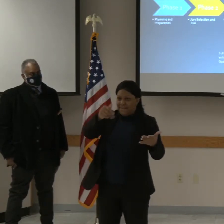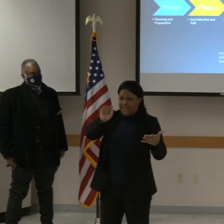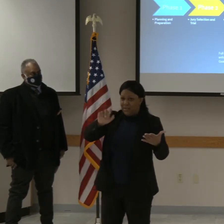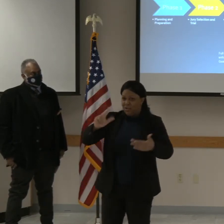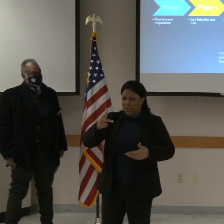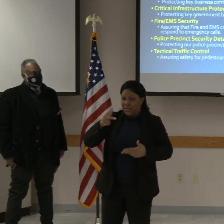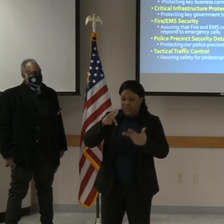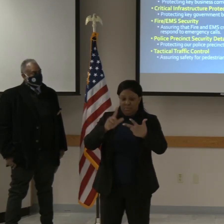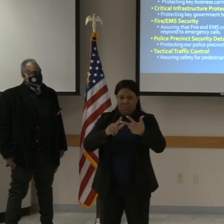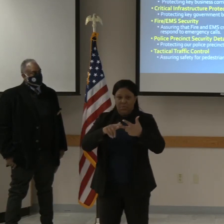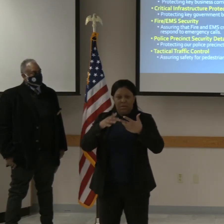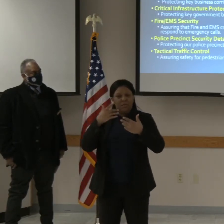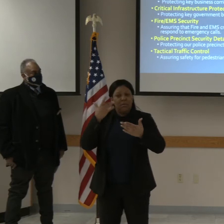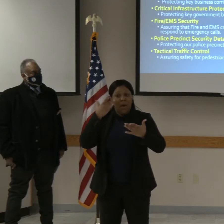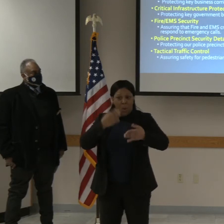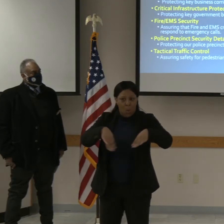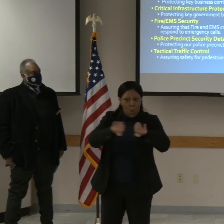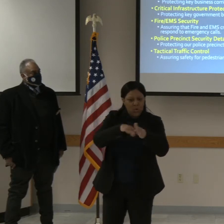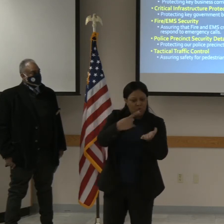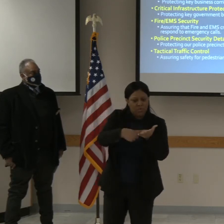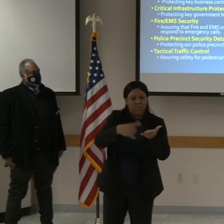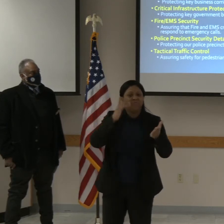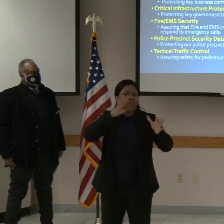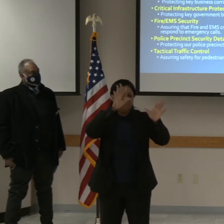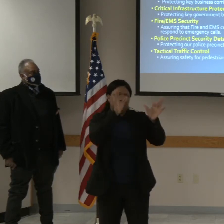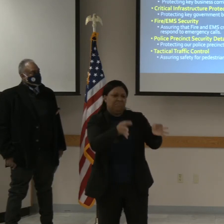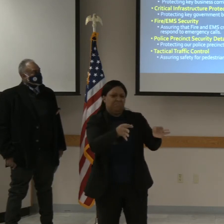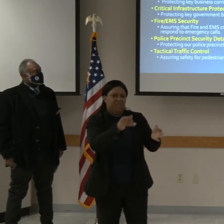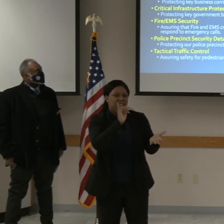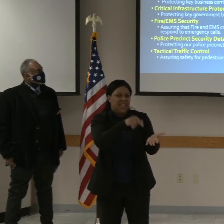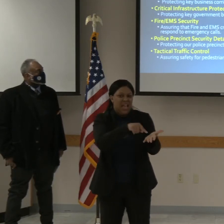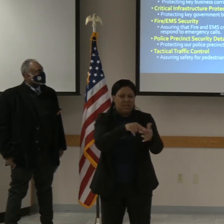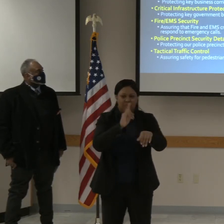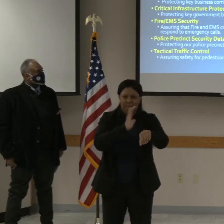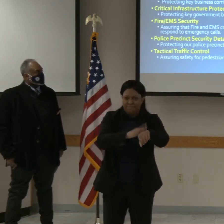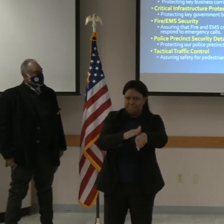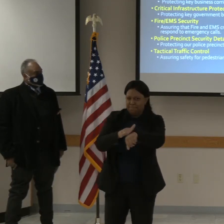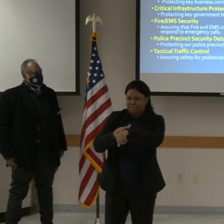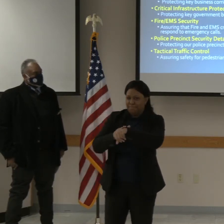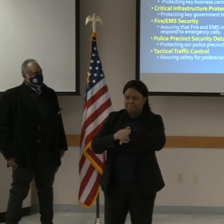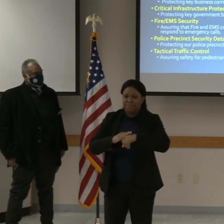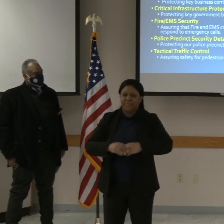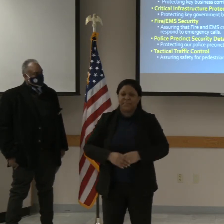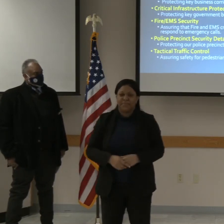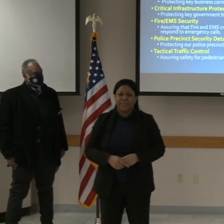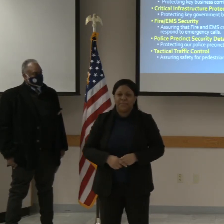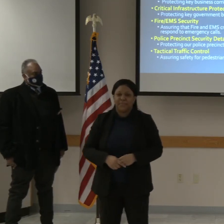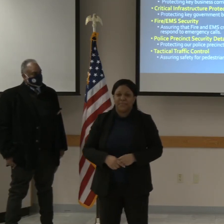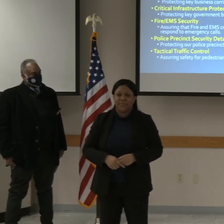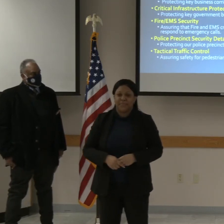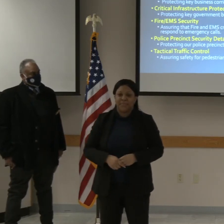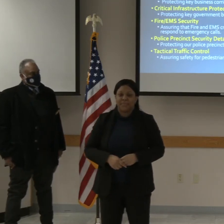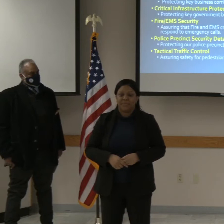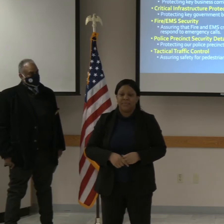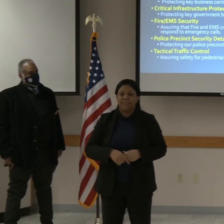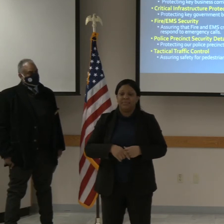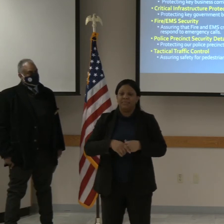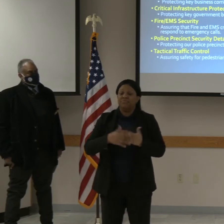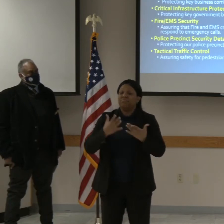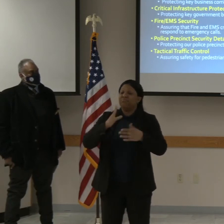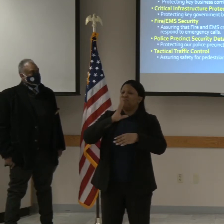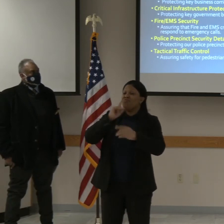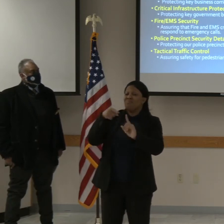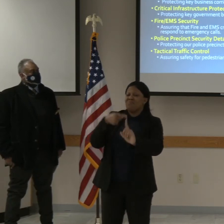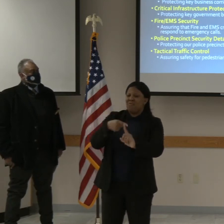Guard. Next slide. When I talk about the preventative posture that the planning coordination team